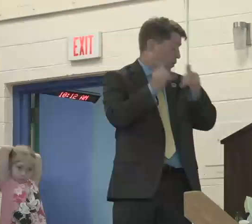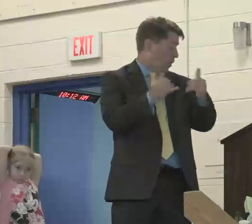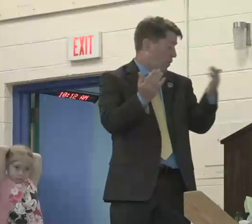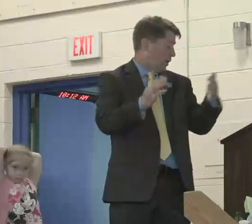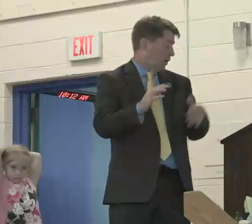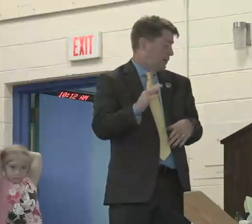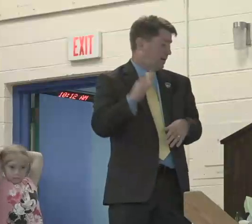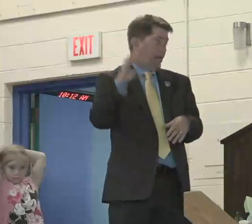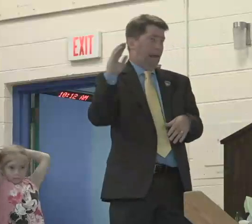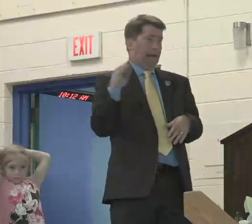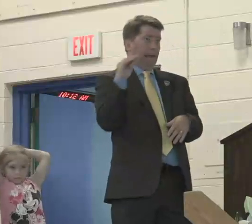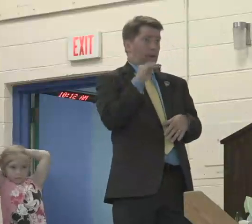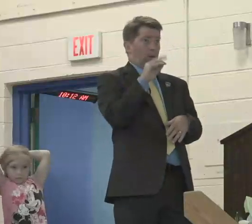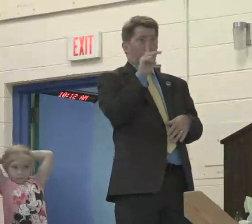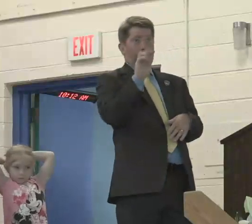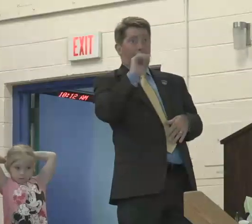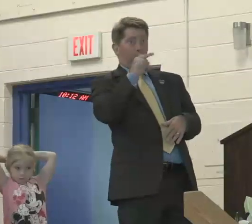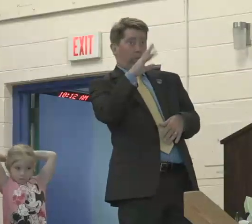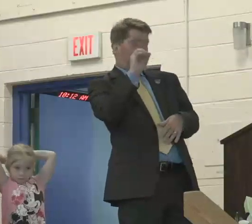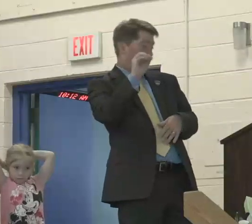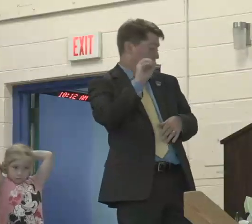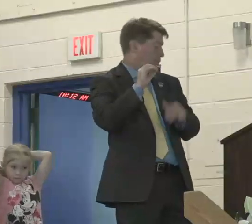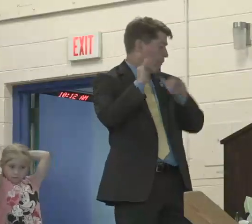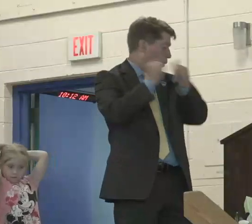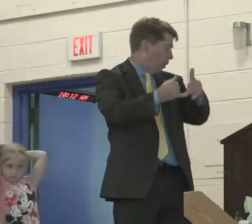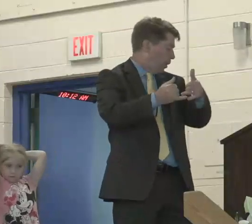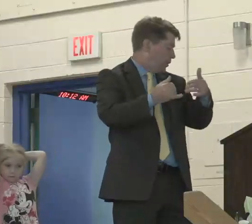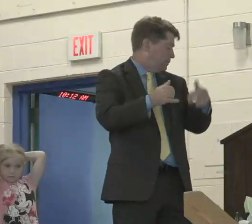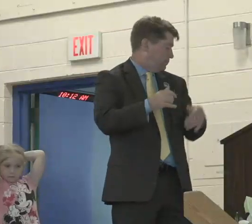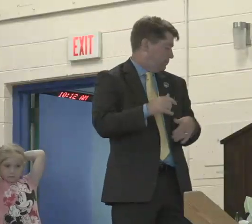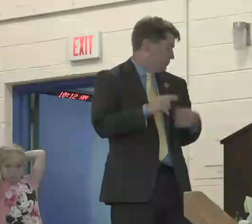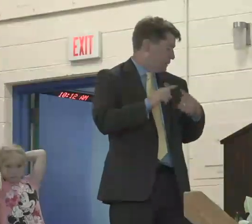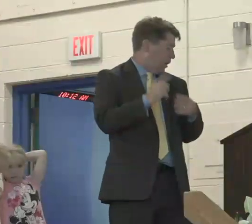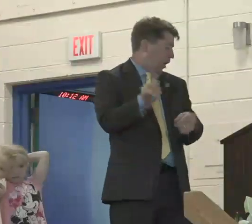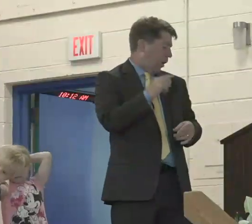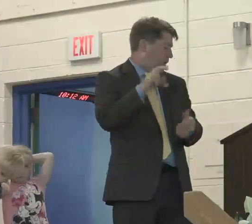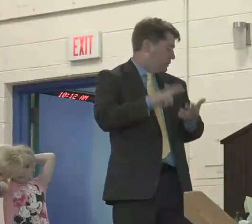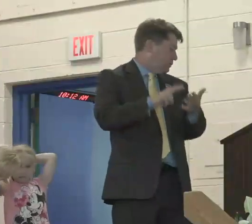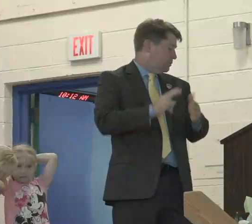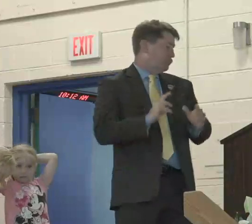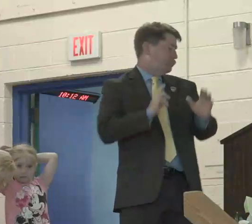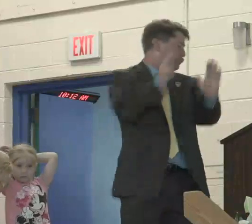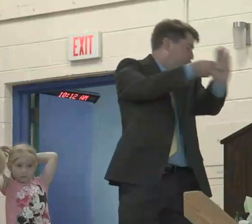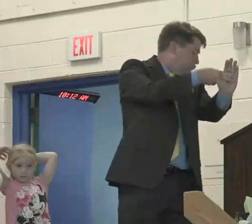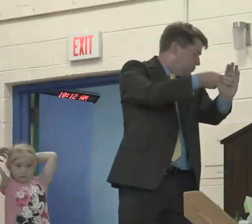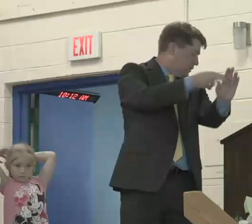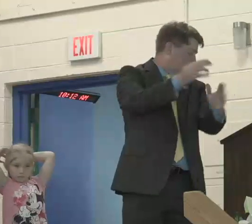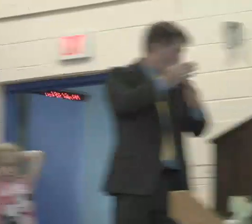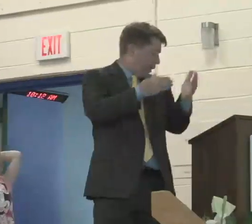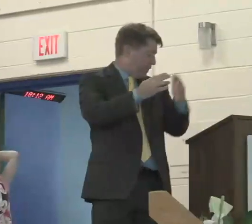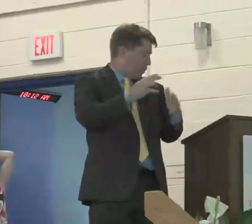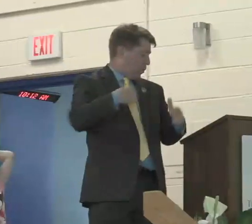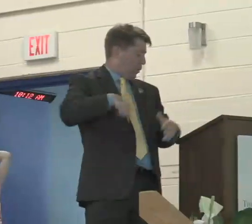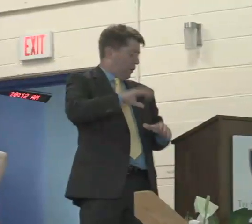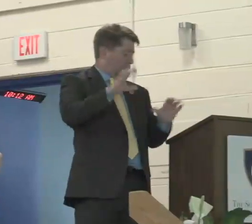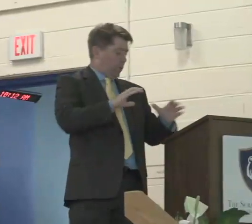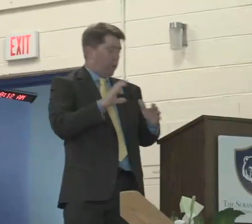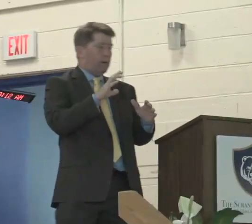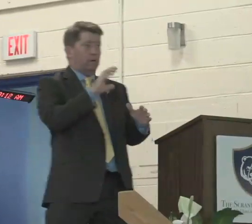The next award is the Kangaroo Award for always being willing to jump into